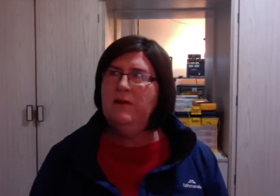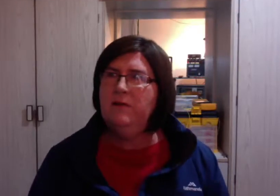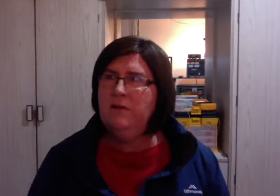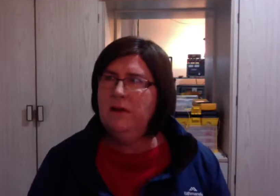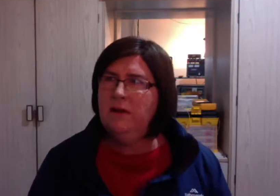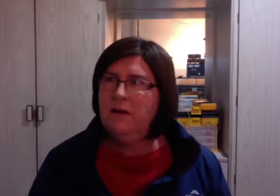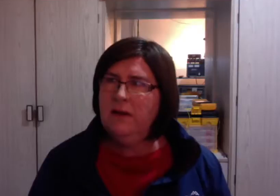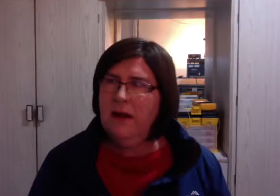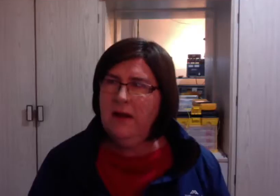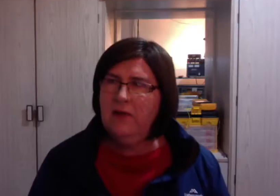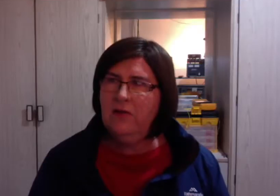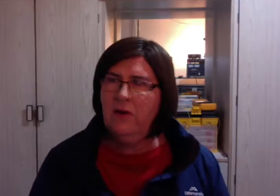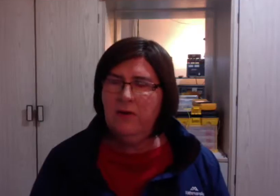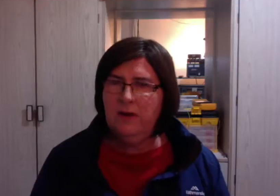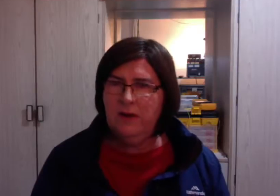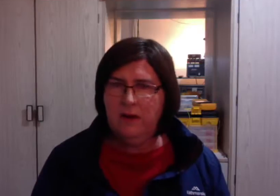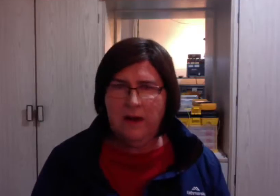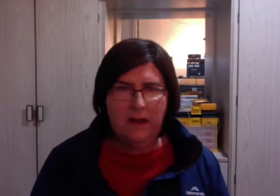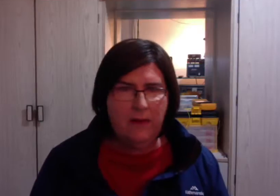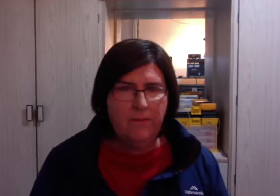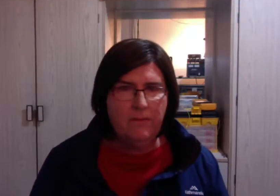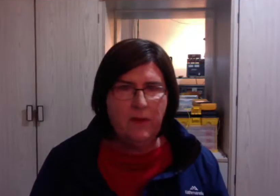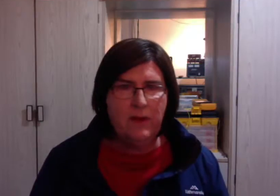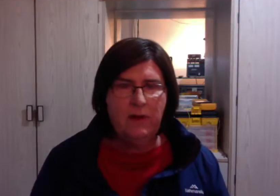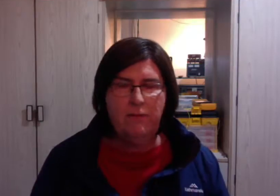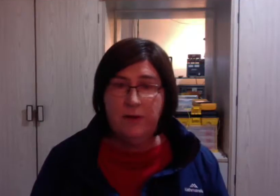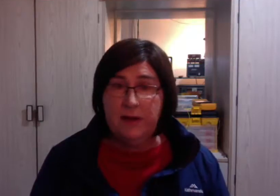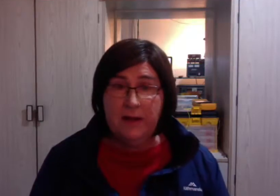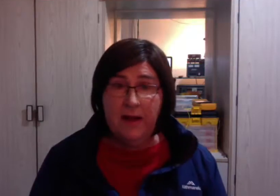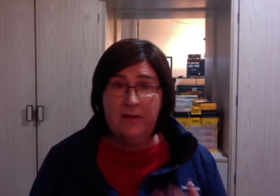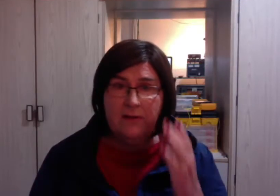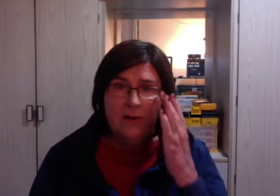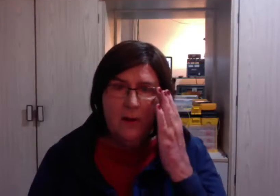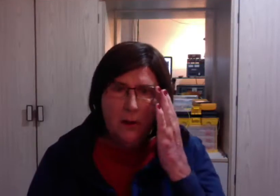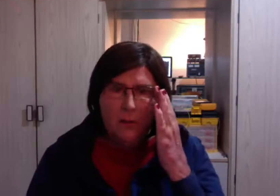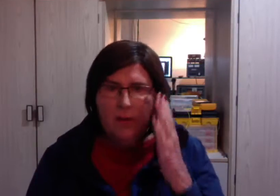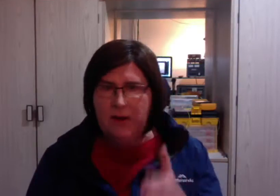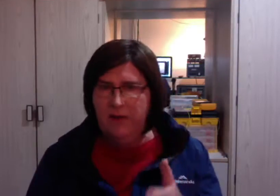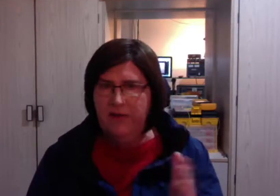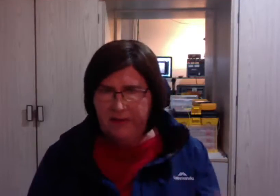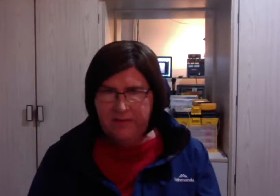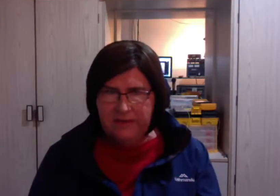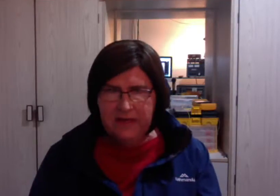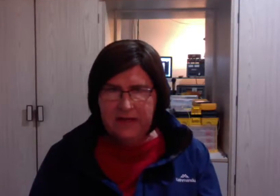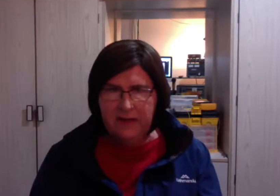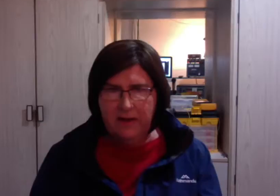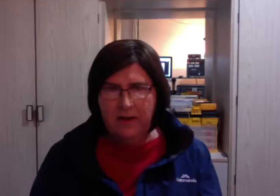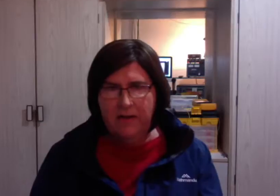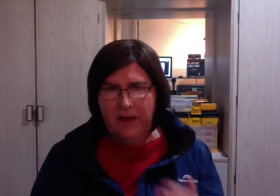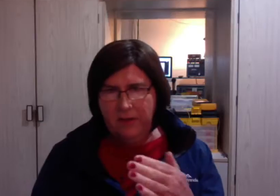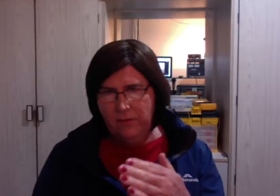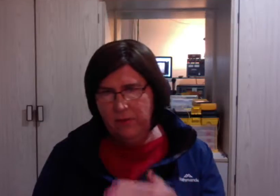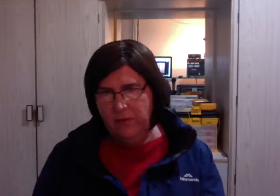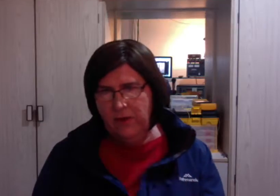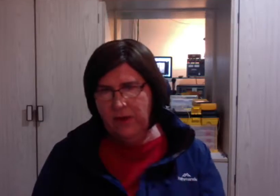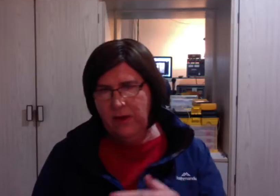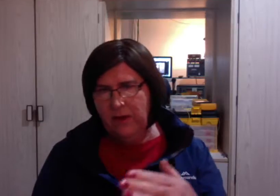to do the canning stock route in, 14 days. Well, we do it 17. That's from Walluna